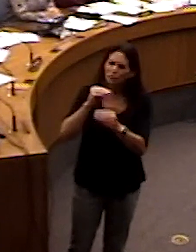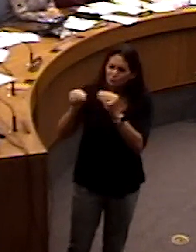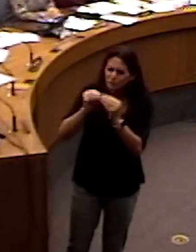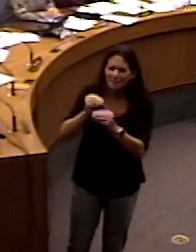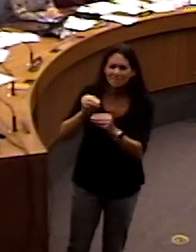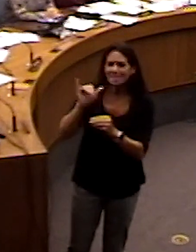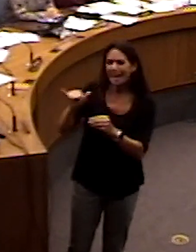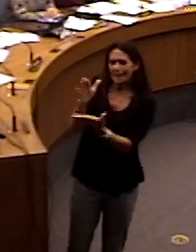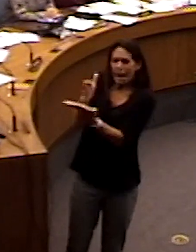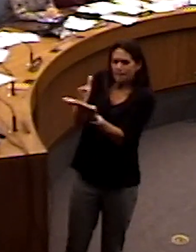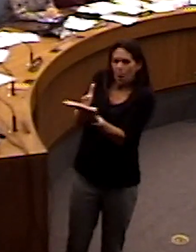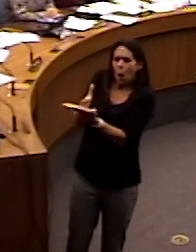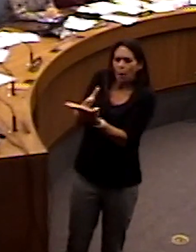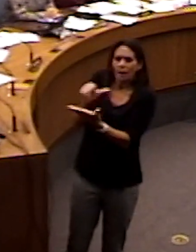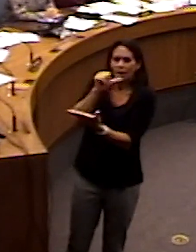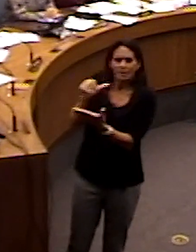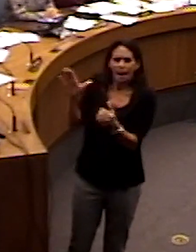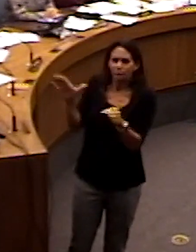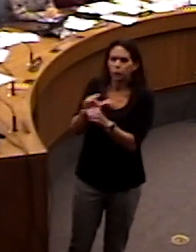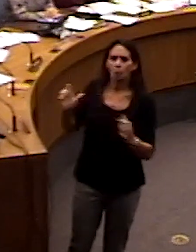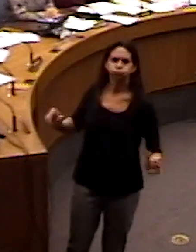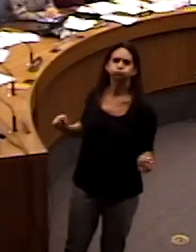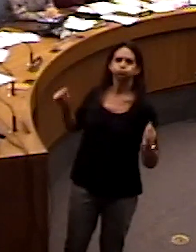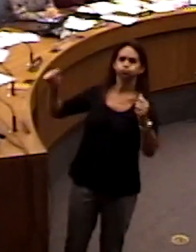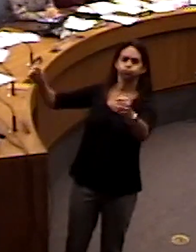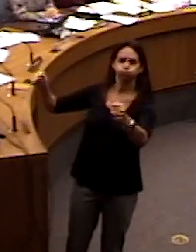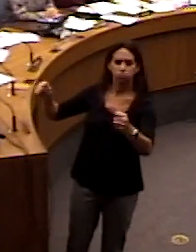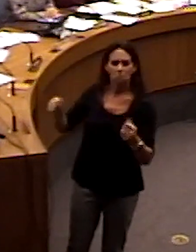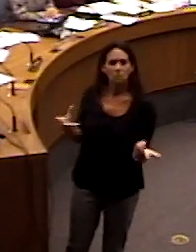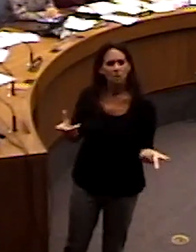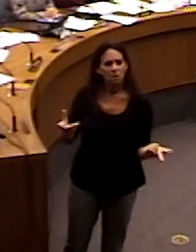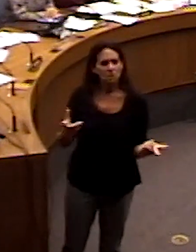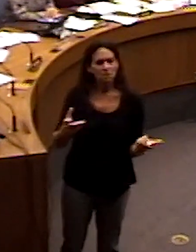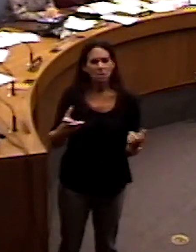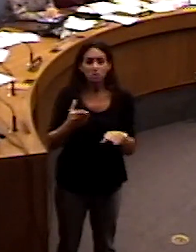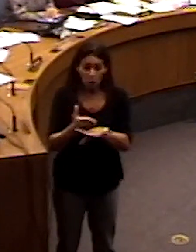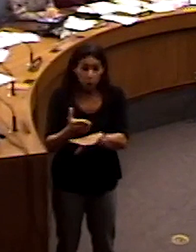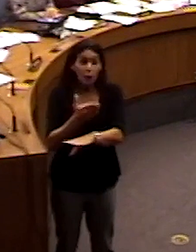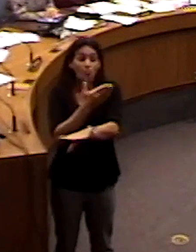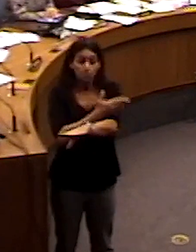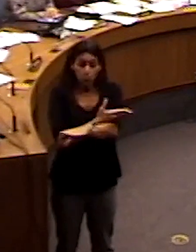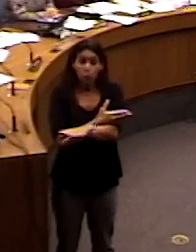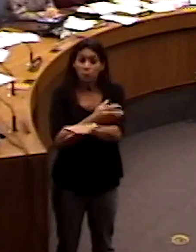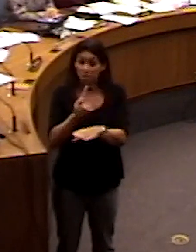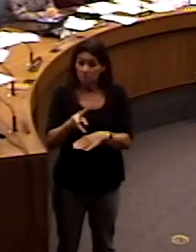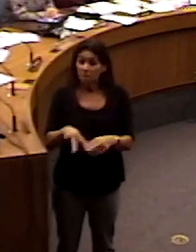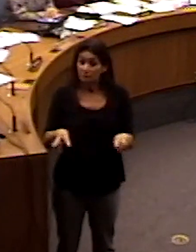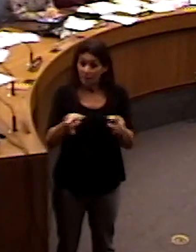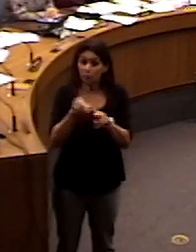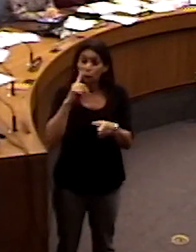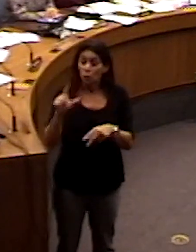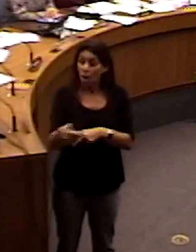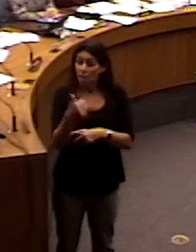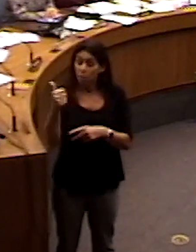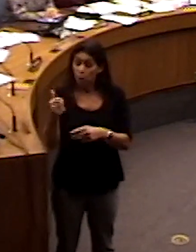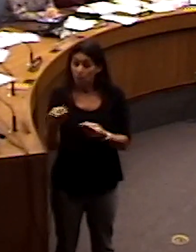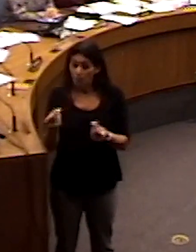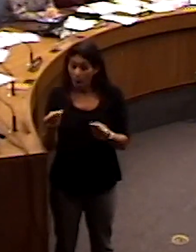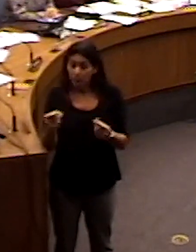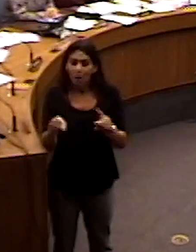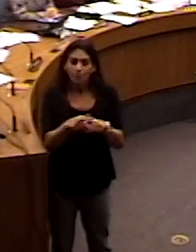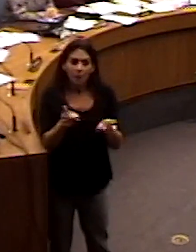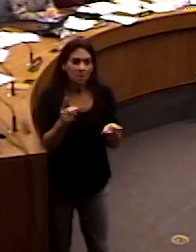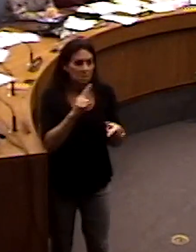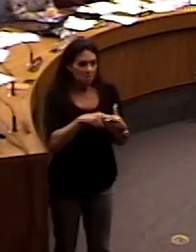do things that just constantly improves the value of their property. I get it, they're in business. But then you